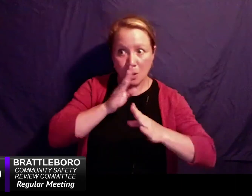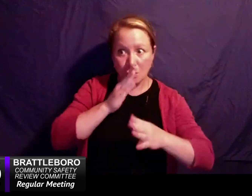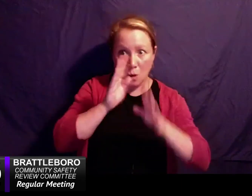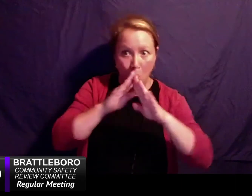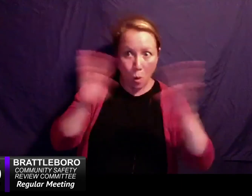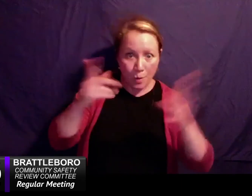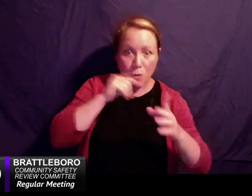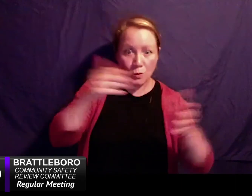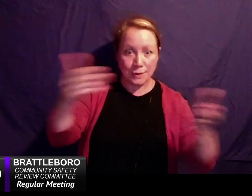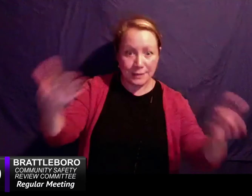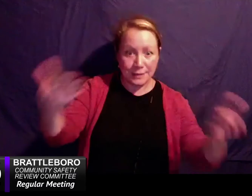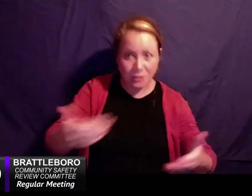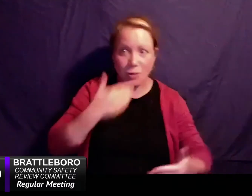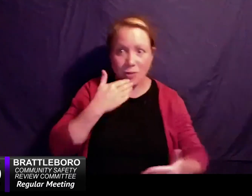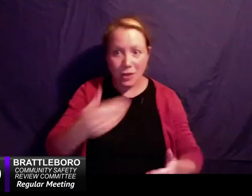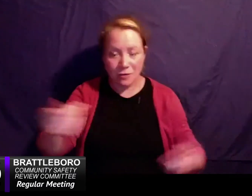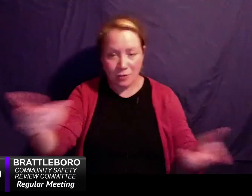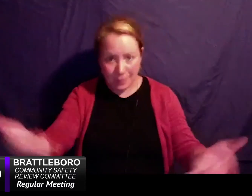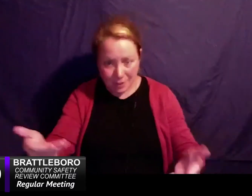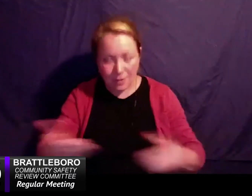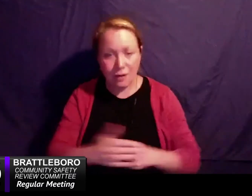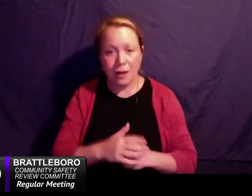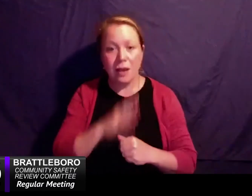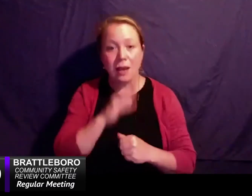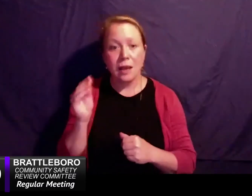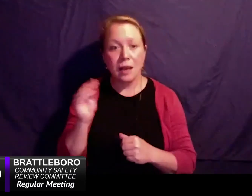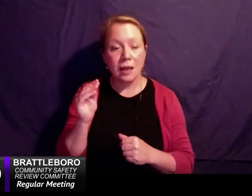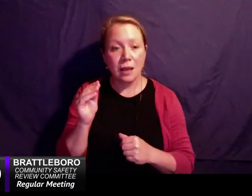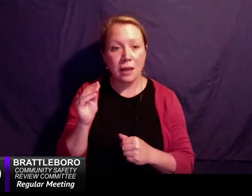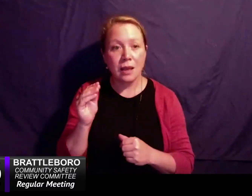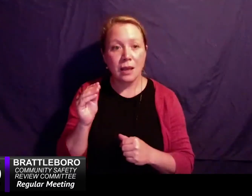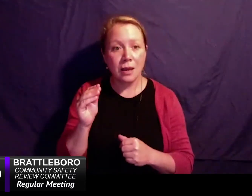you for being here. And we appreciate